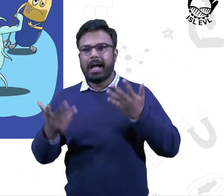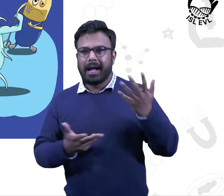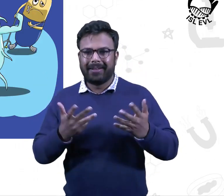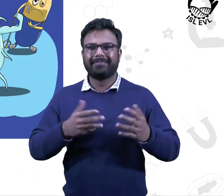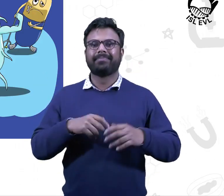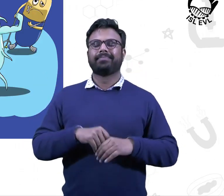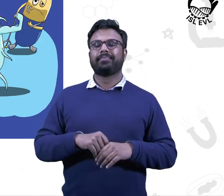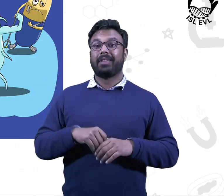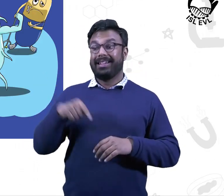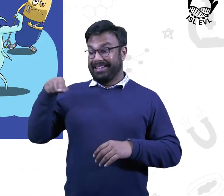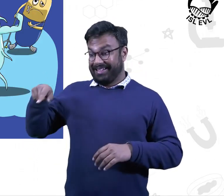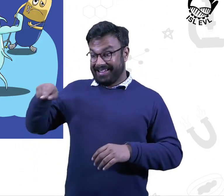superbugs.